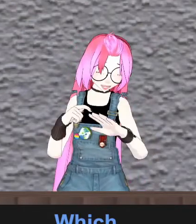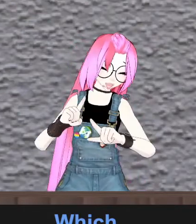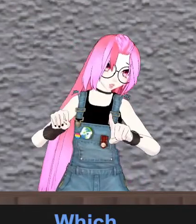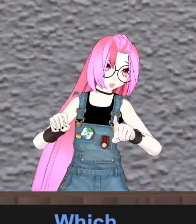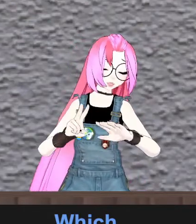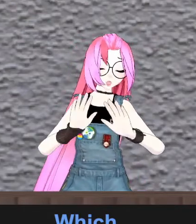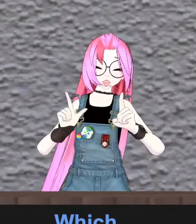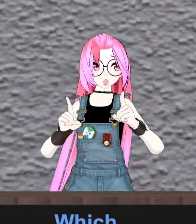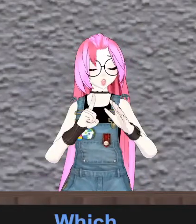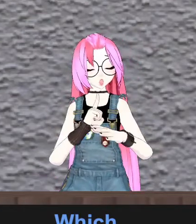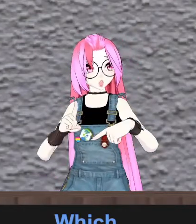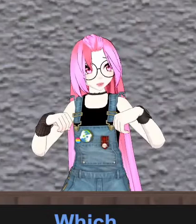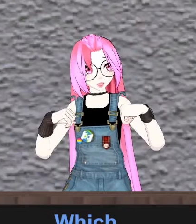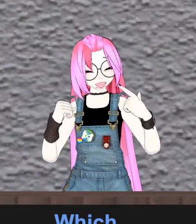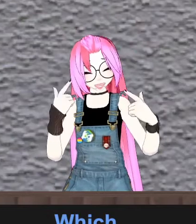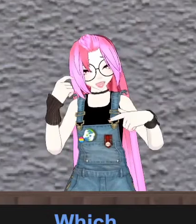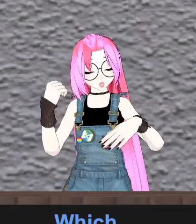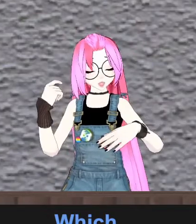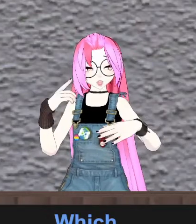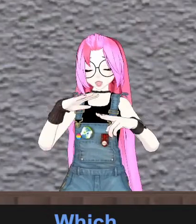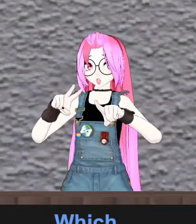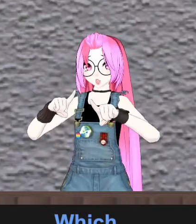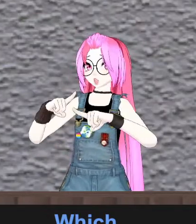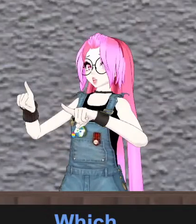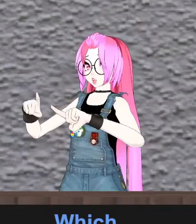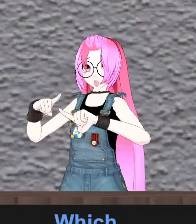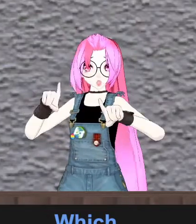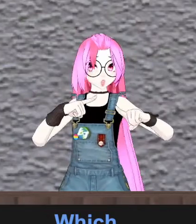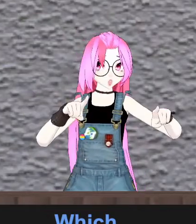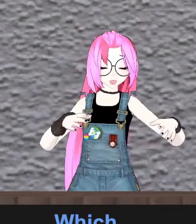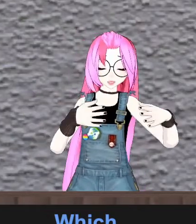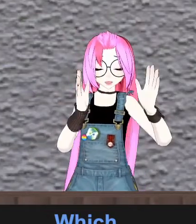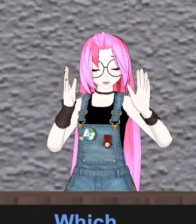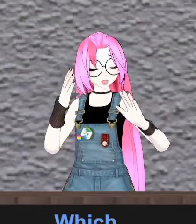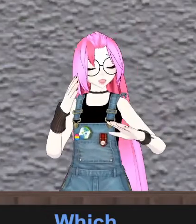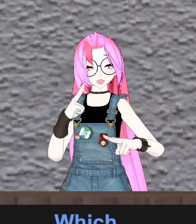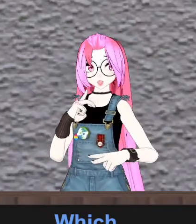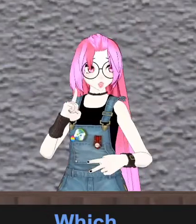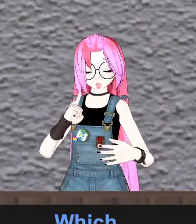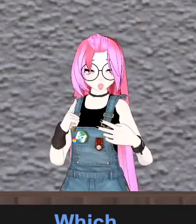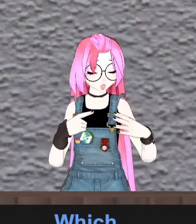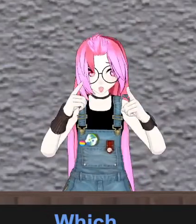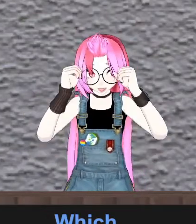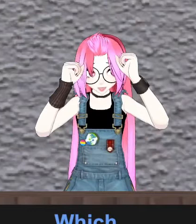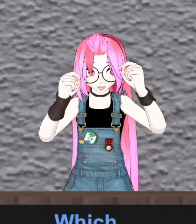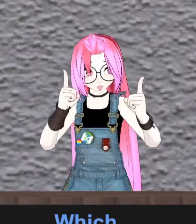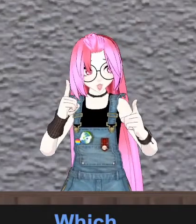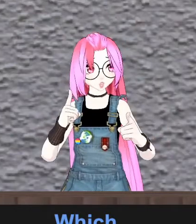essentially. So that's why it's really important to know that there are many, many different ways that a deaf kid can get education. And I